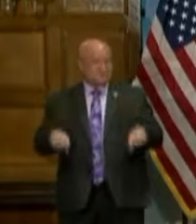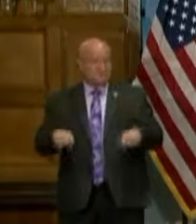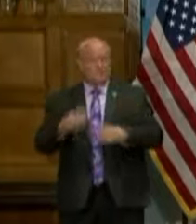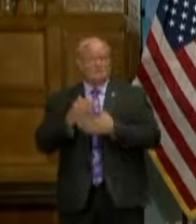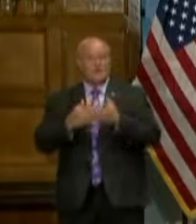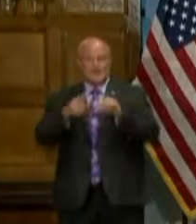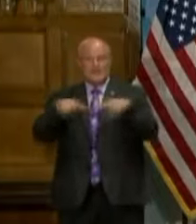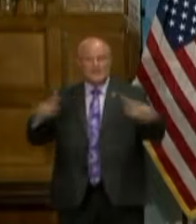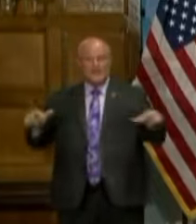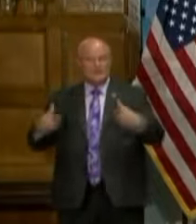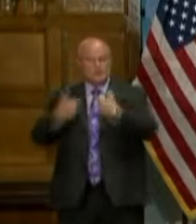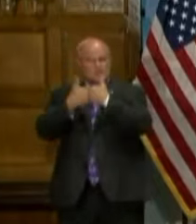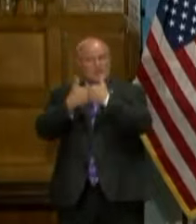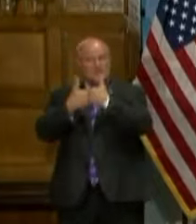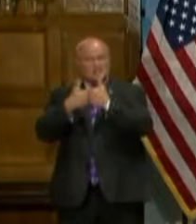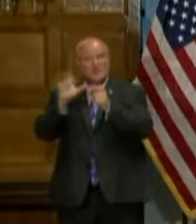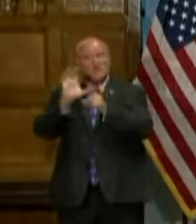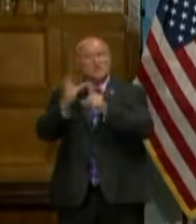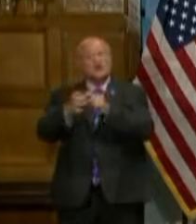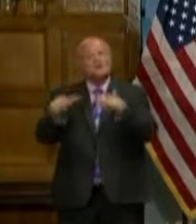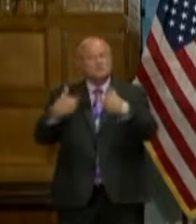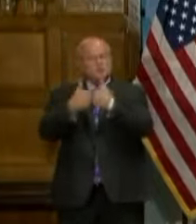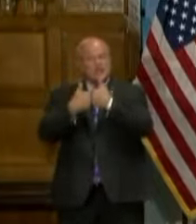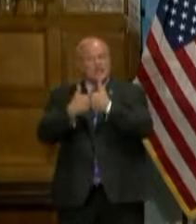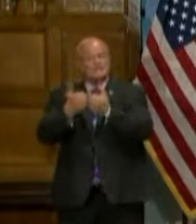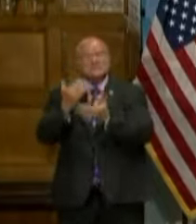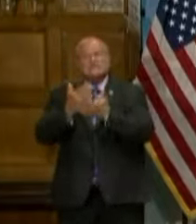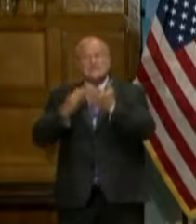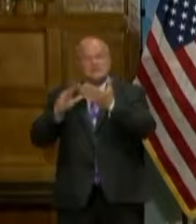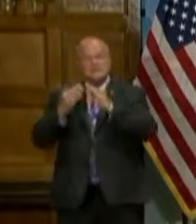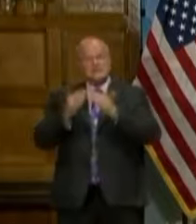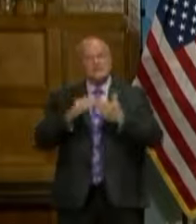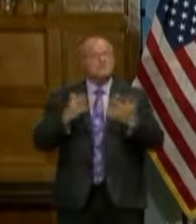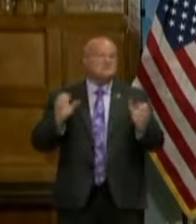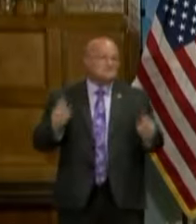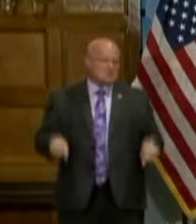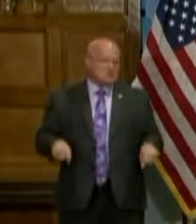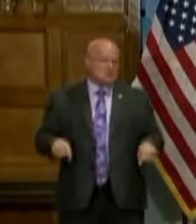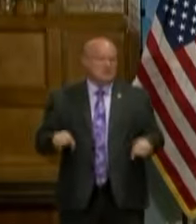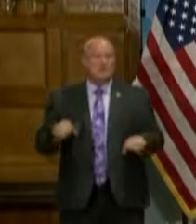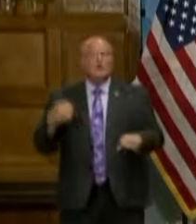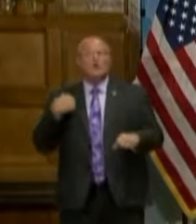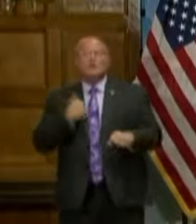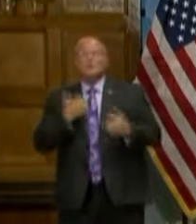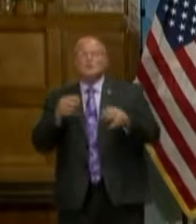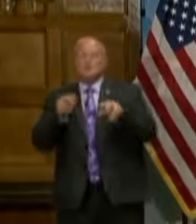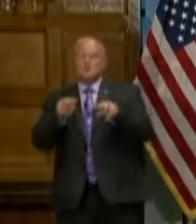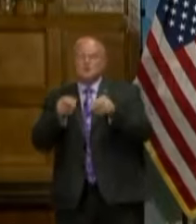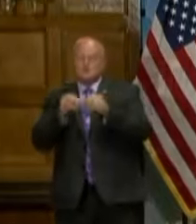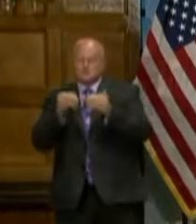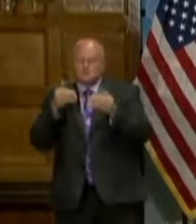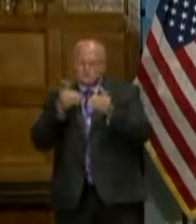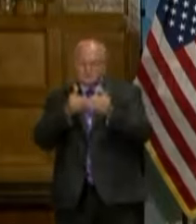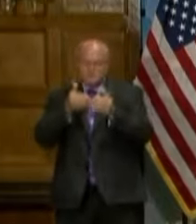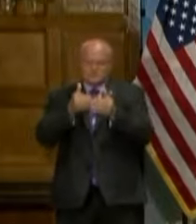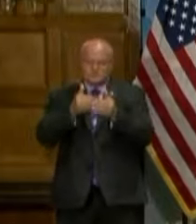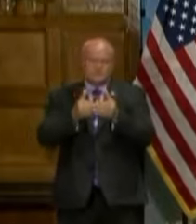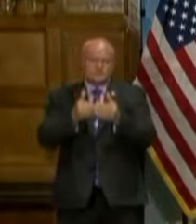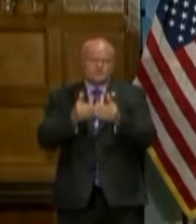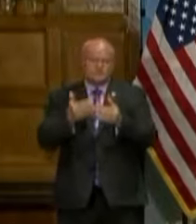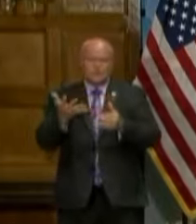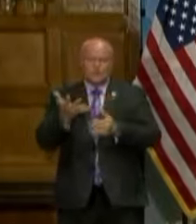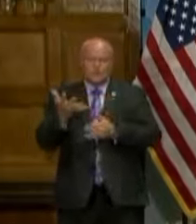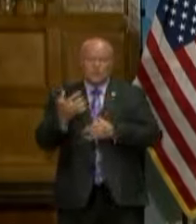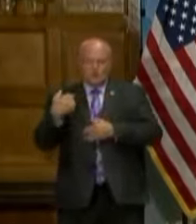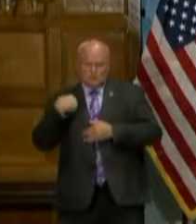part of the language challenges, the cultural challenges in some of the community. And so we want to look at that more carefully as to what